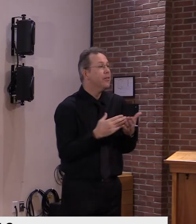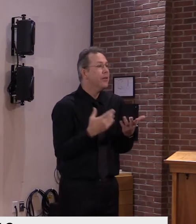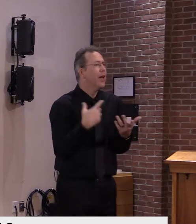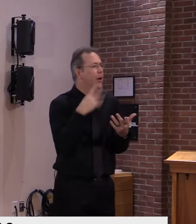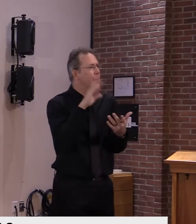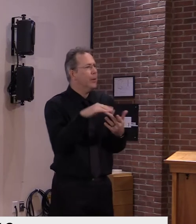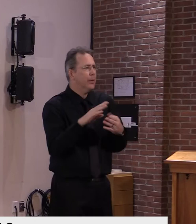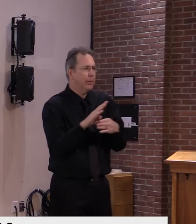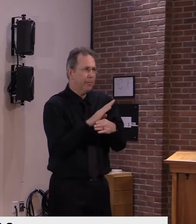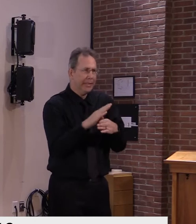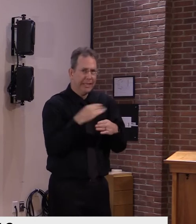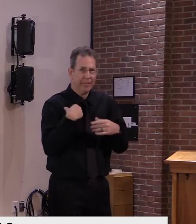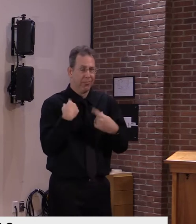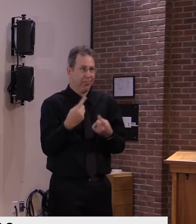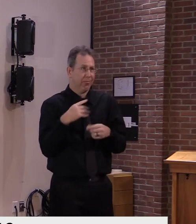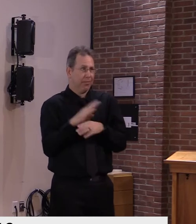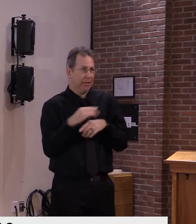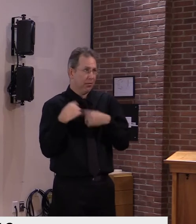emergency began.